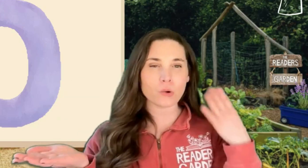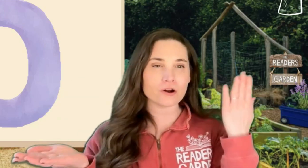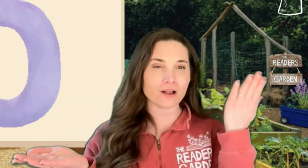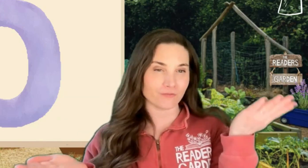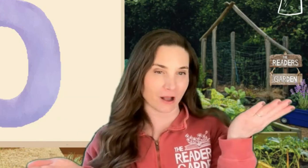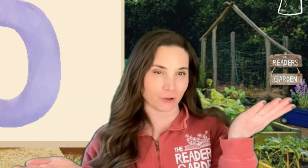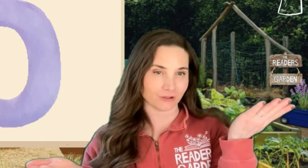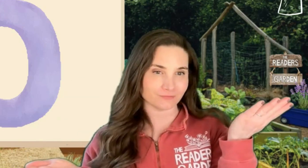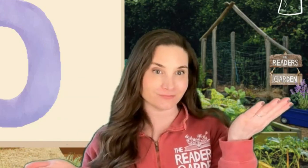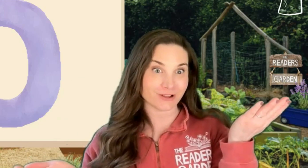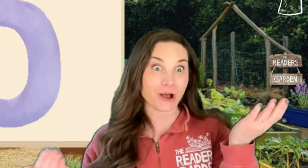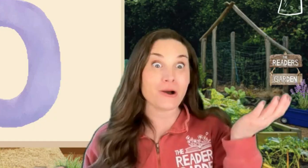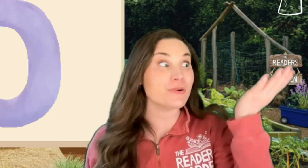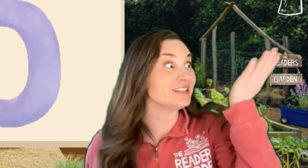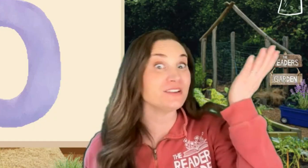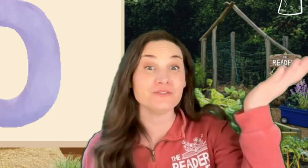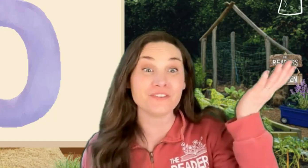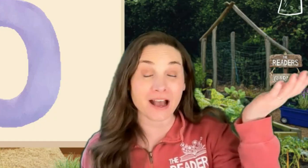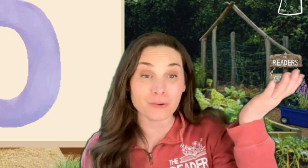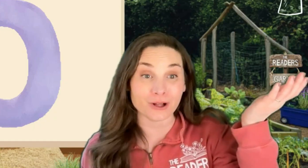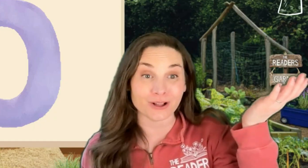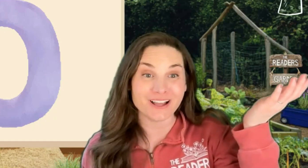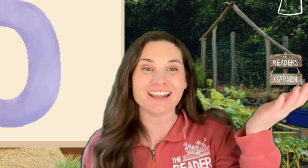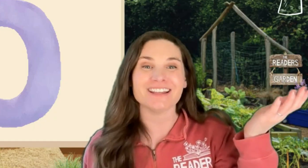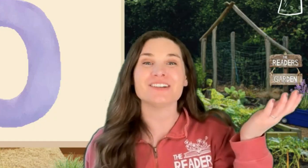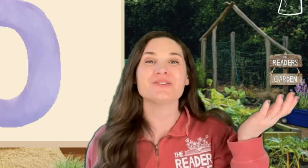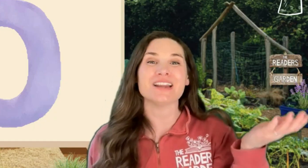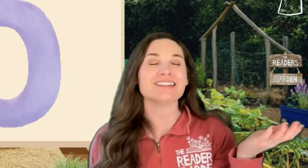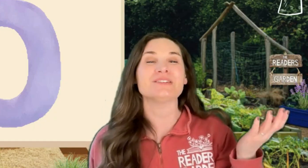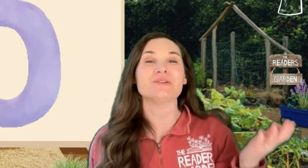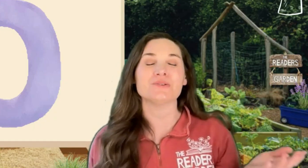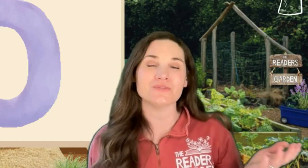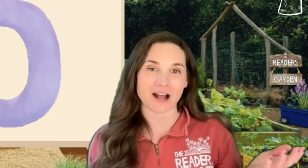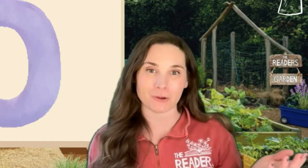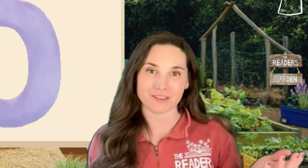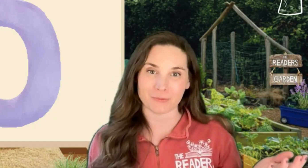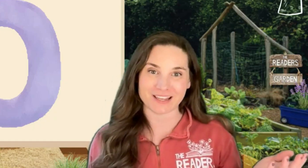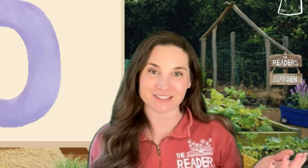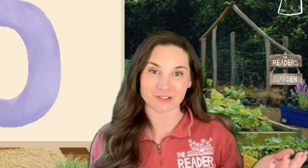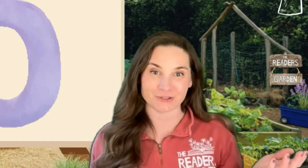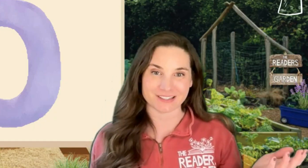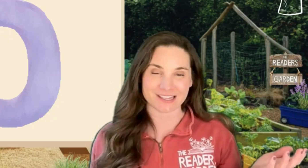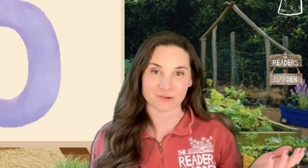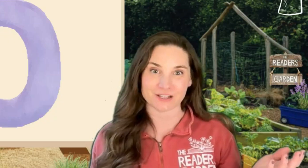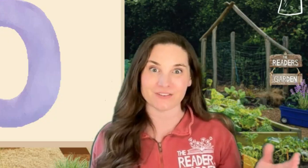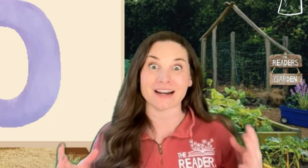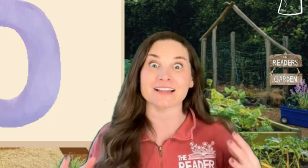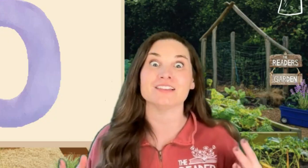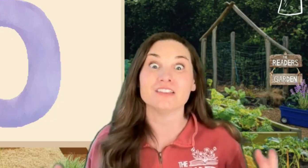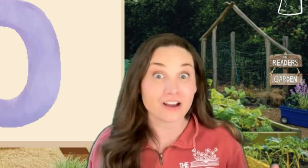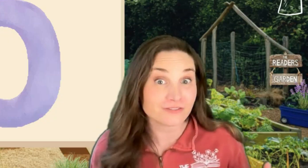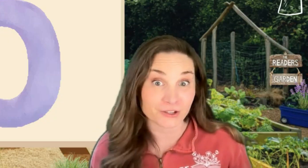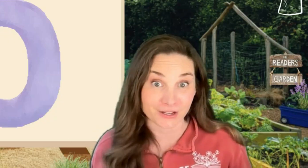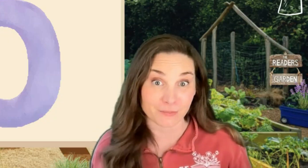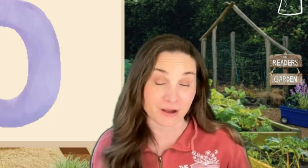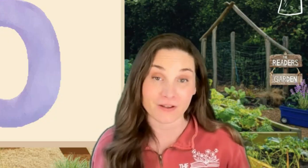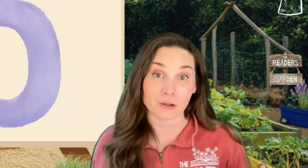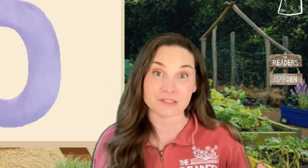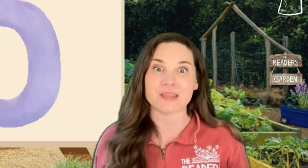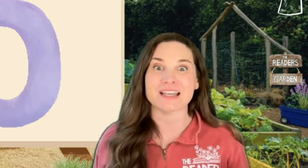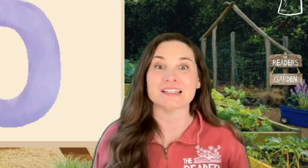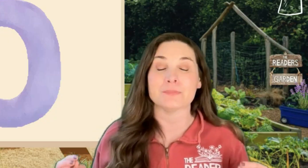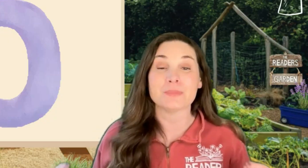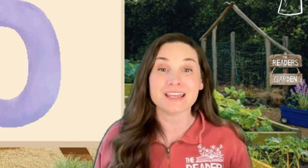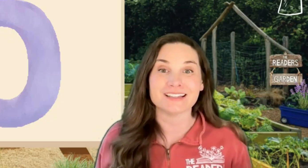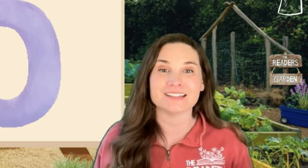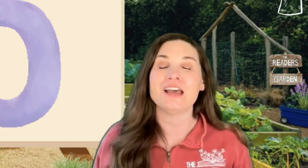consonant or a vowel? O is a vowel. It's our next new vowel that we get to learn the sound of. And I love learning about